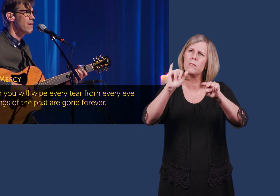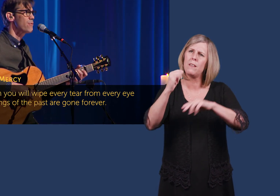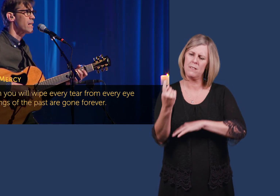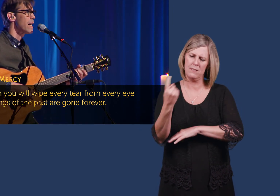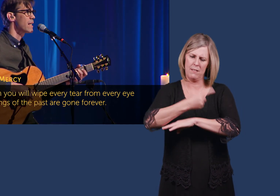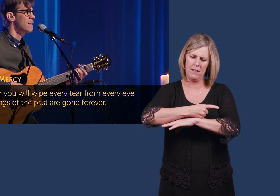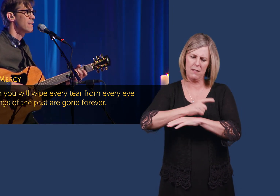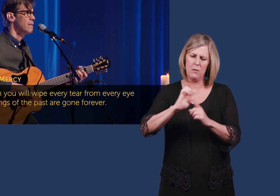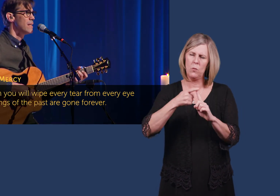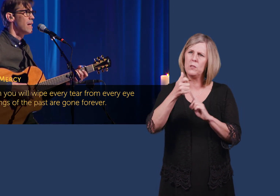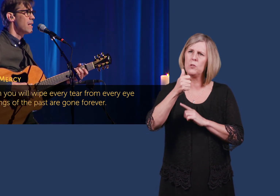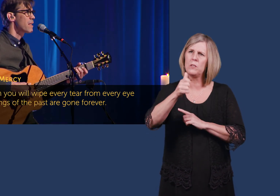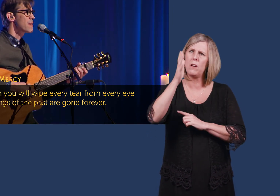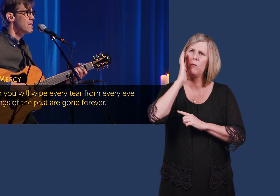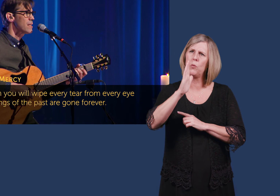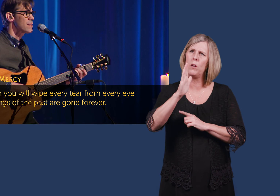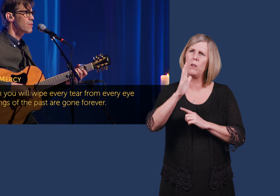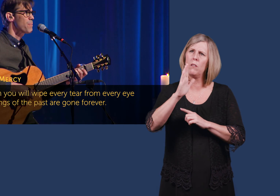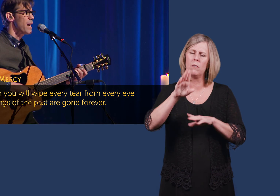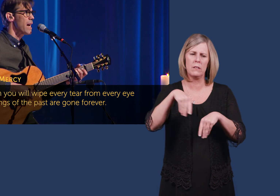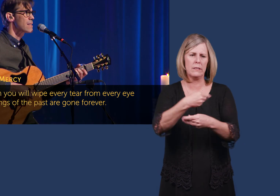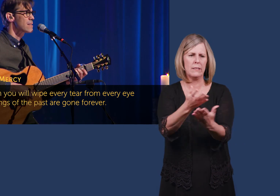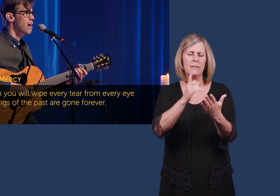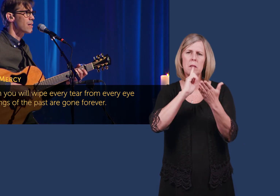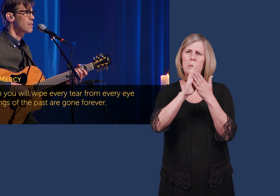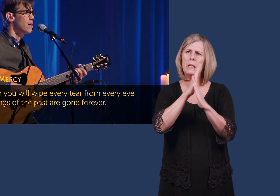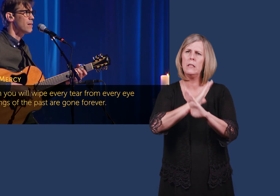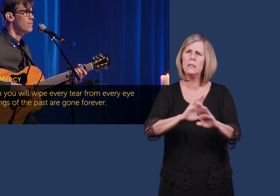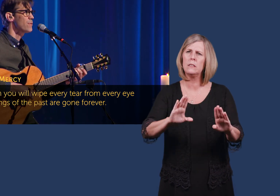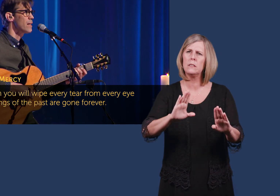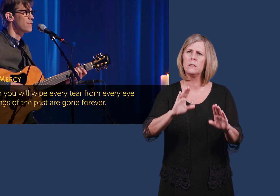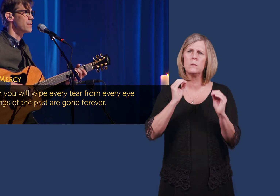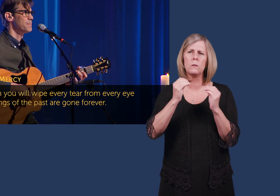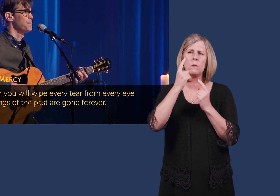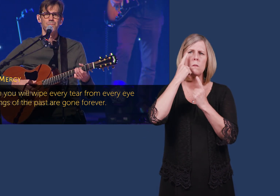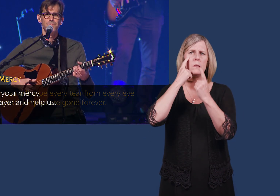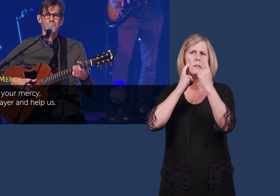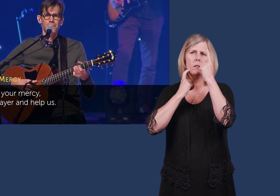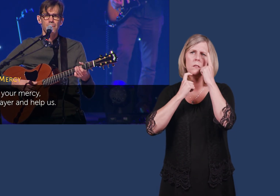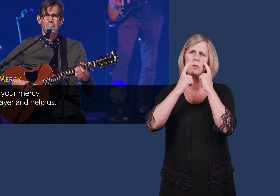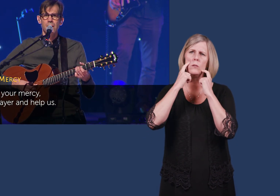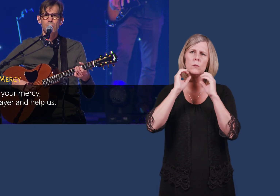from every eye and the things of the past are gone forever.